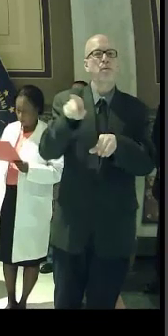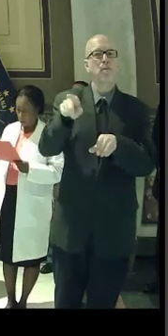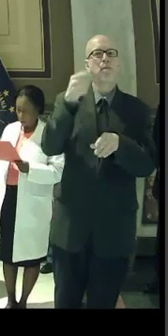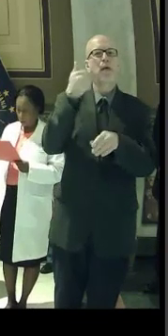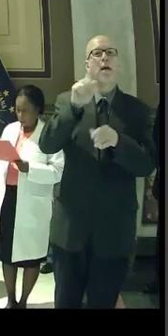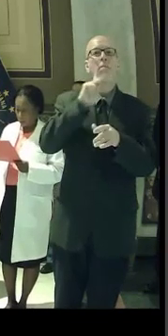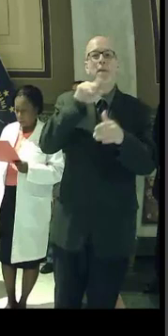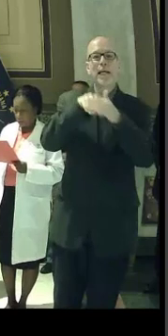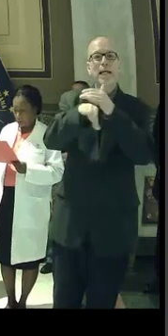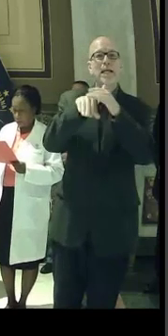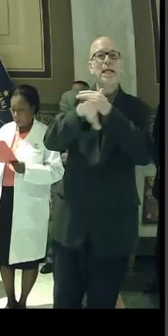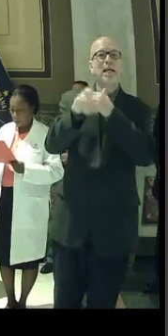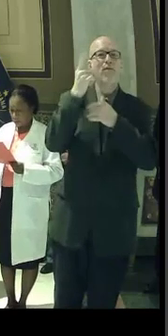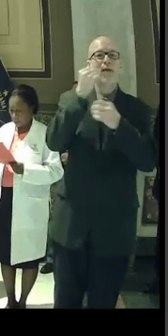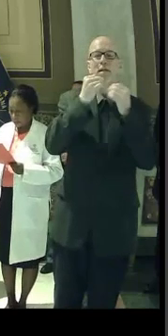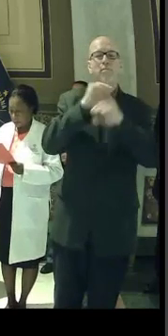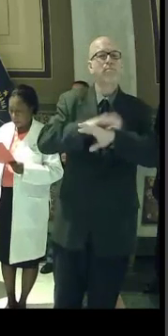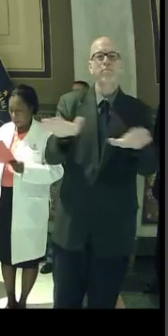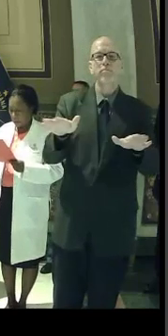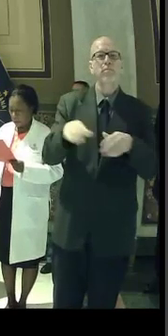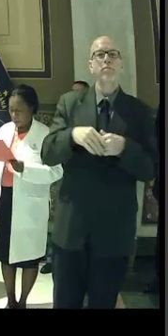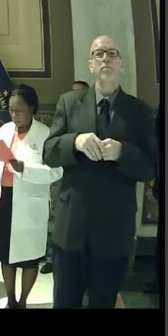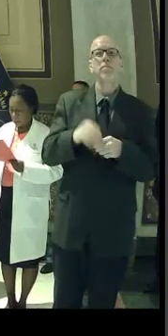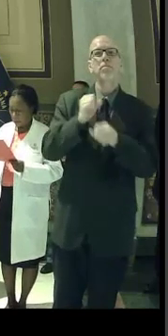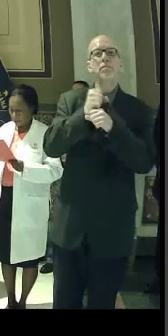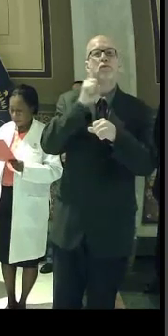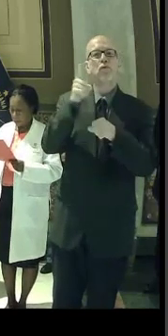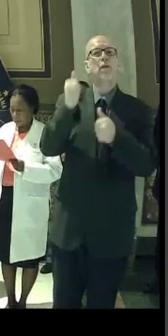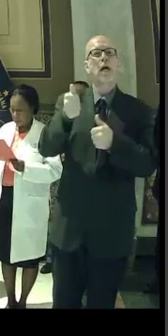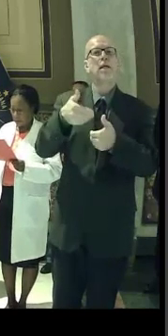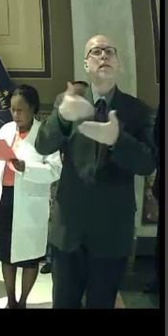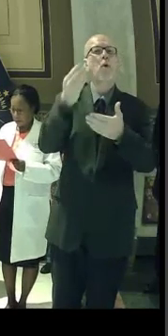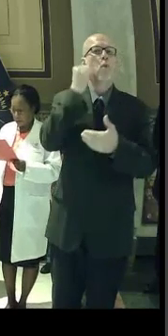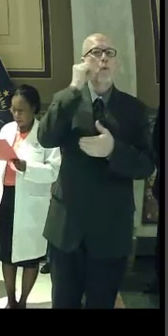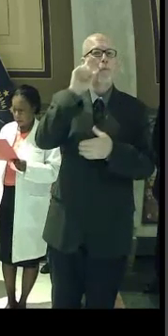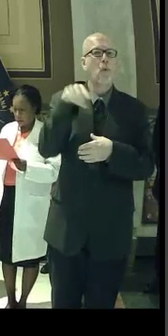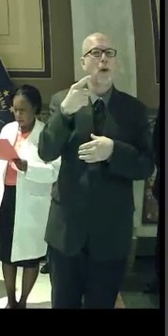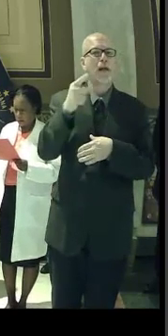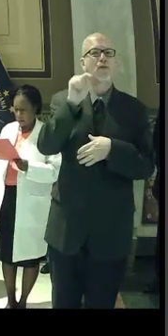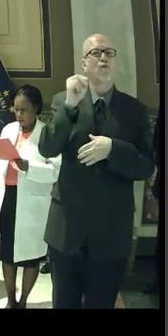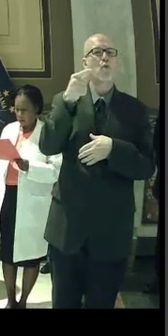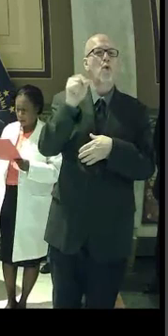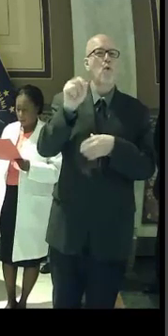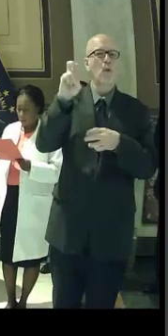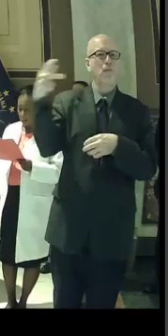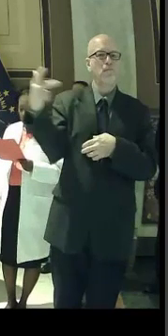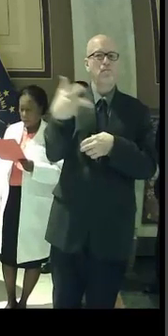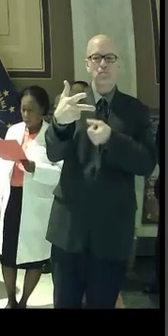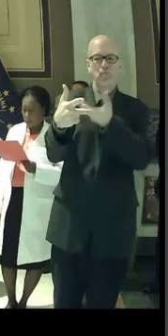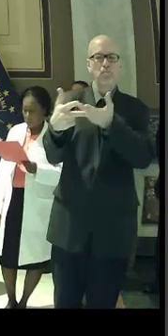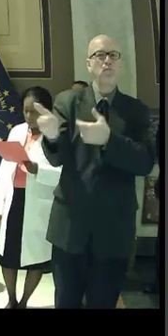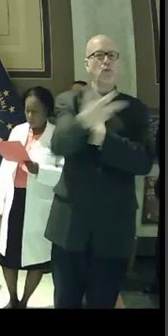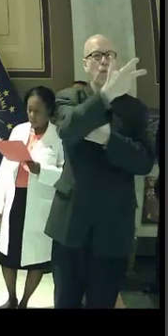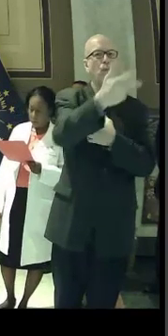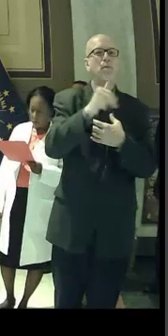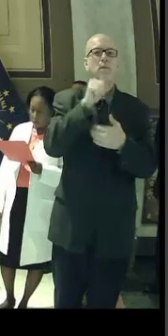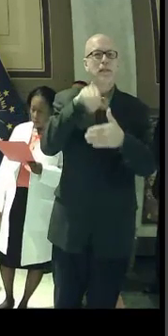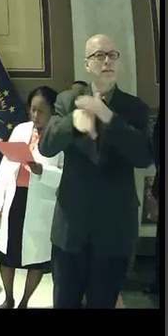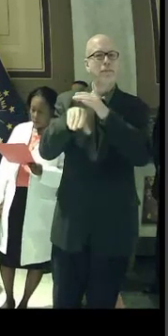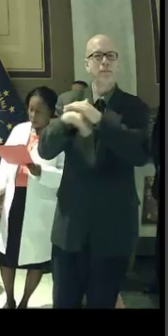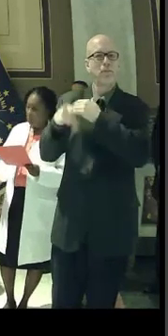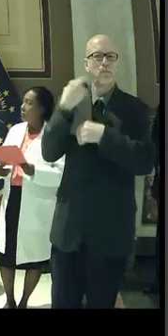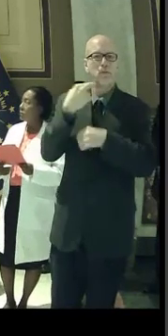in-establishment dining option, going to a take-home or to-go approach. We have, as you